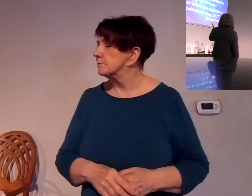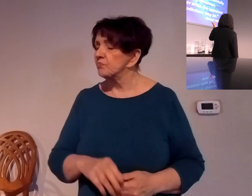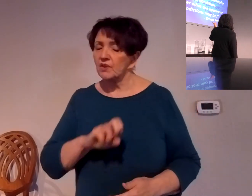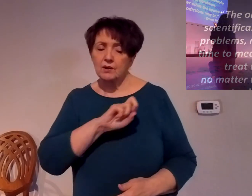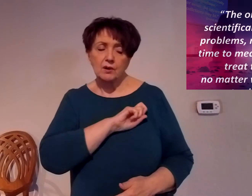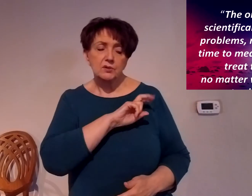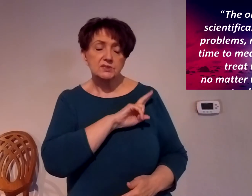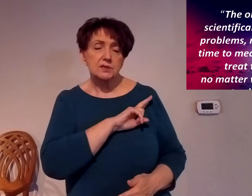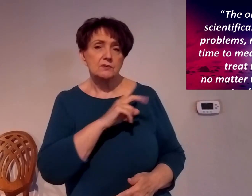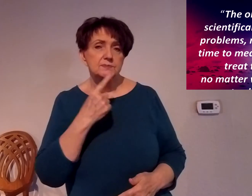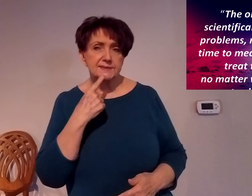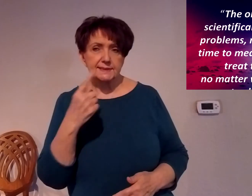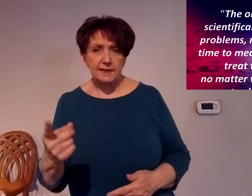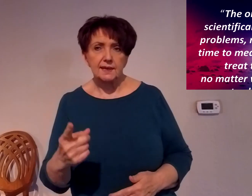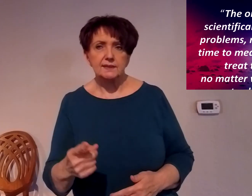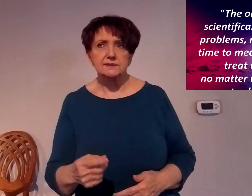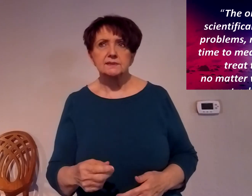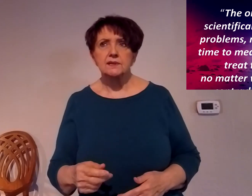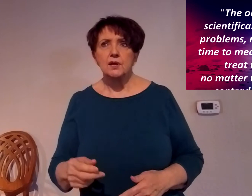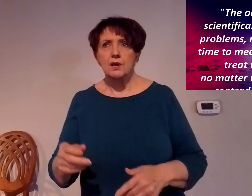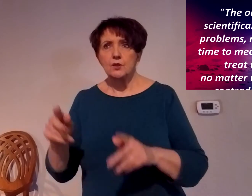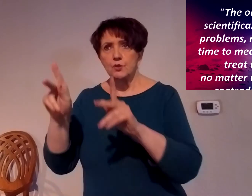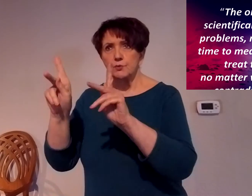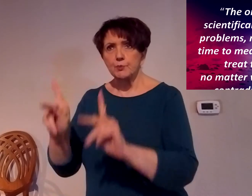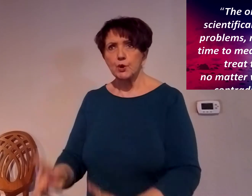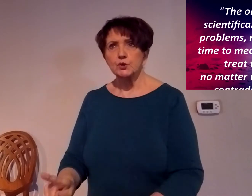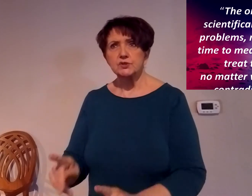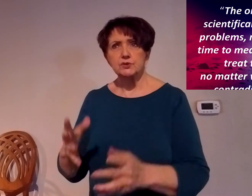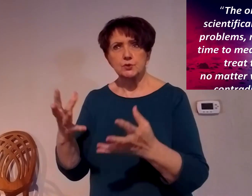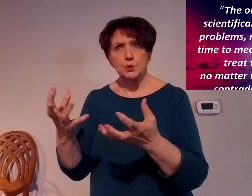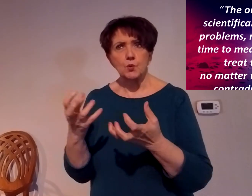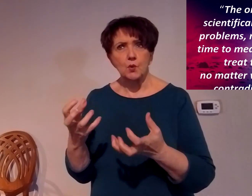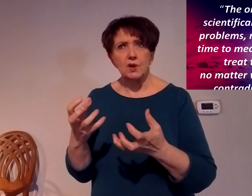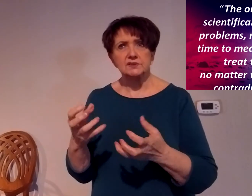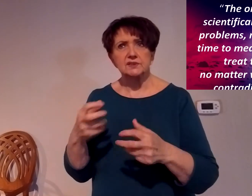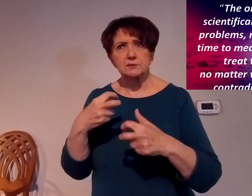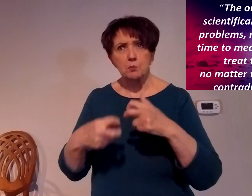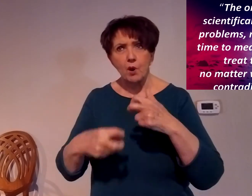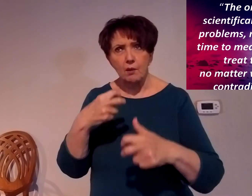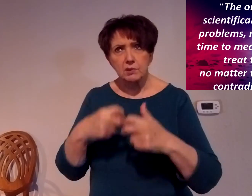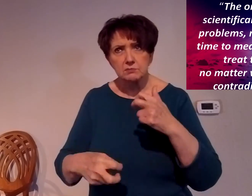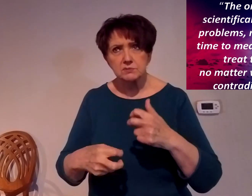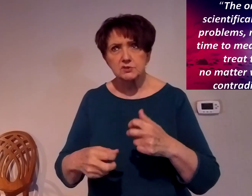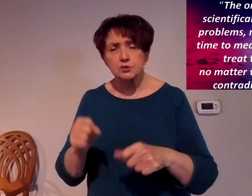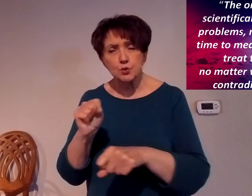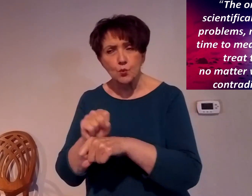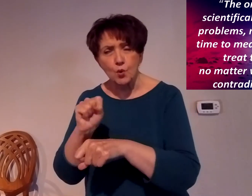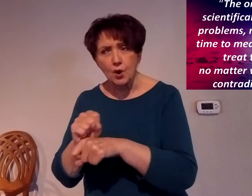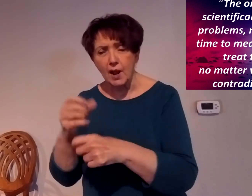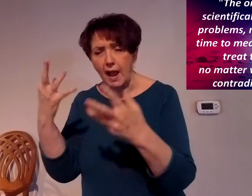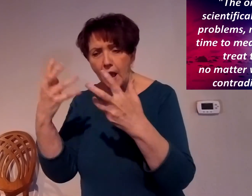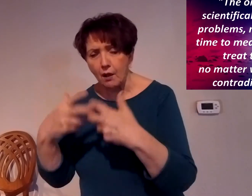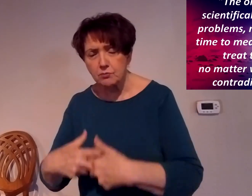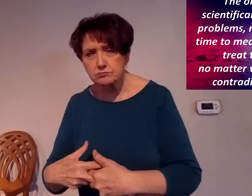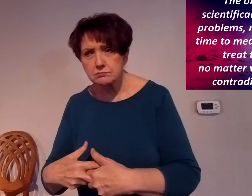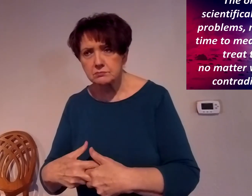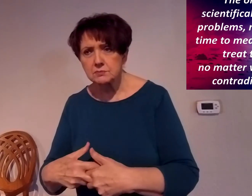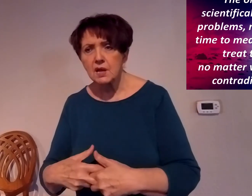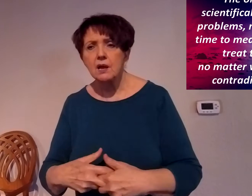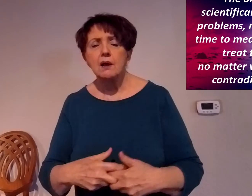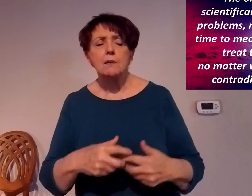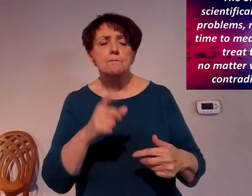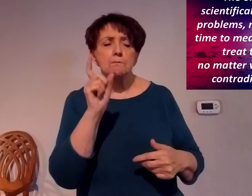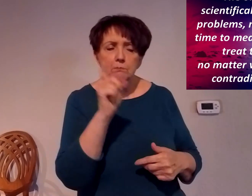Holmes says, the one who wishes scientifically to work out his problems must daily take the time